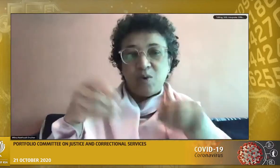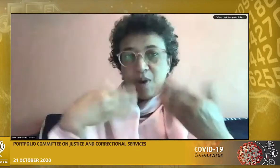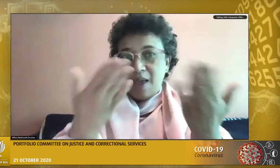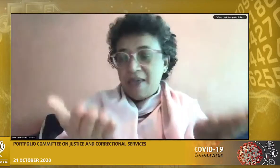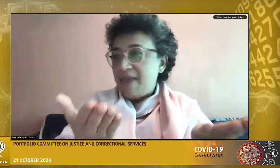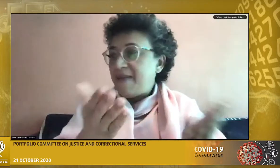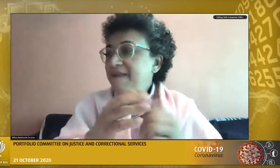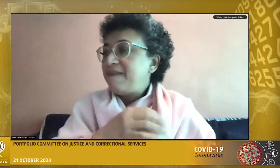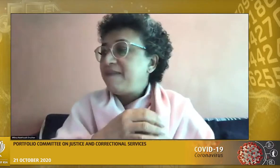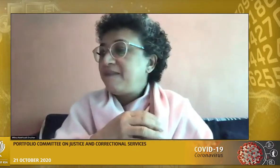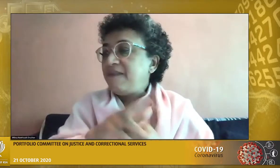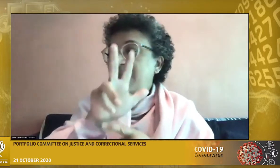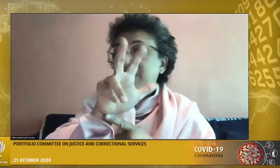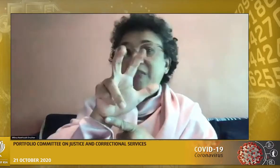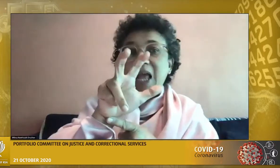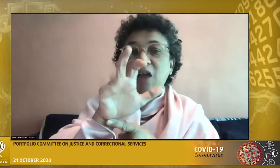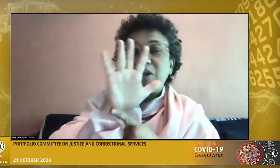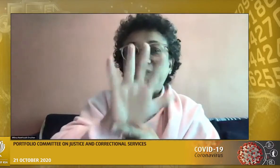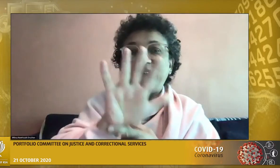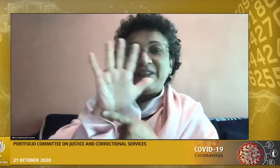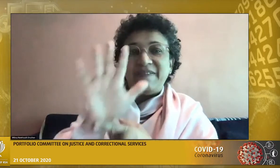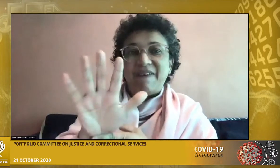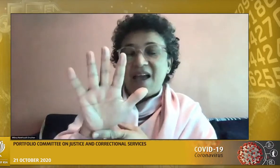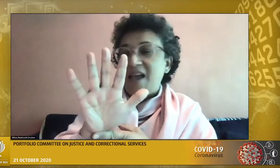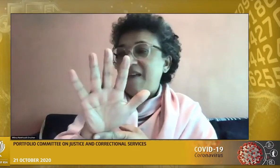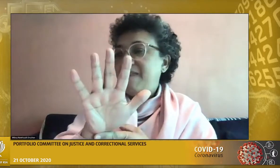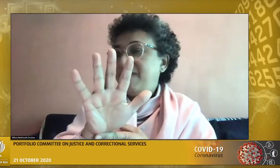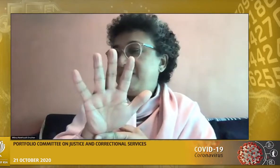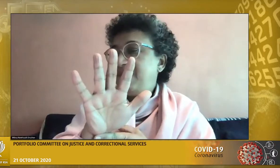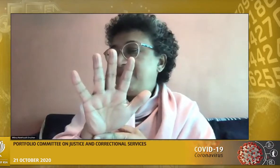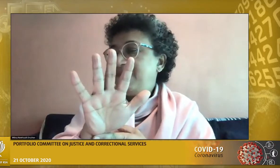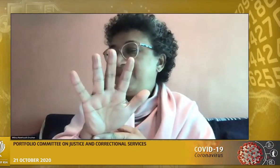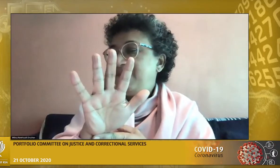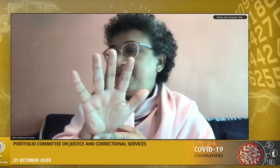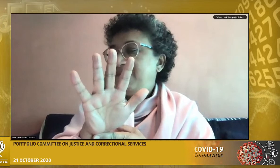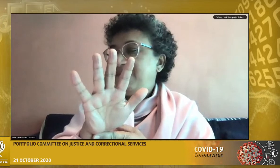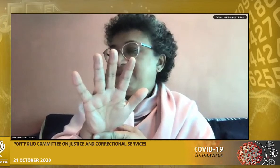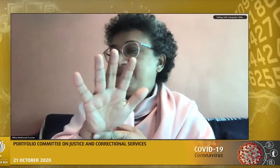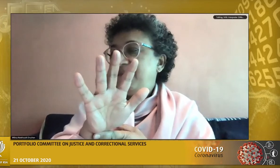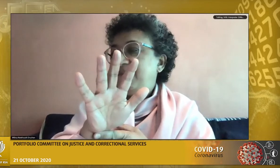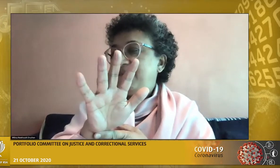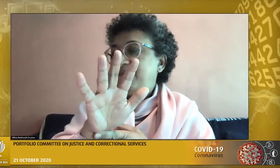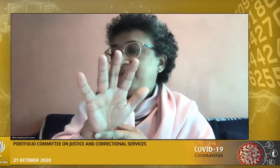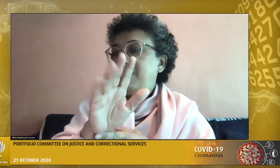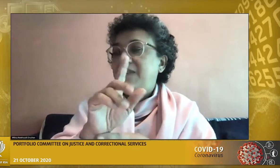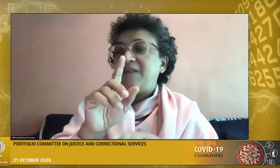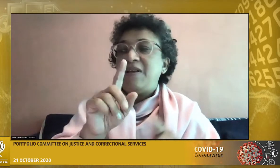And so I see the numbers that you have given us today,